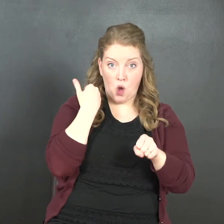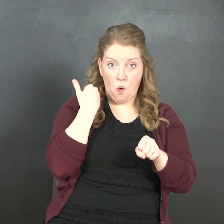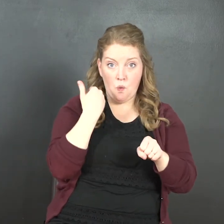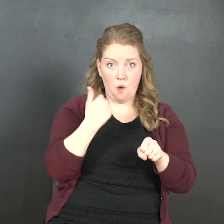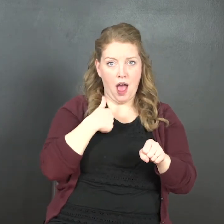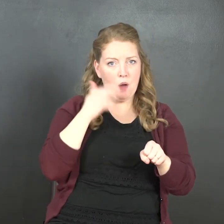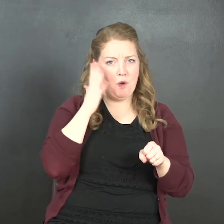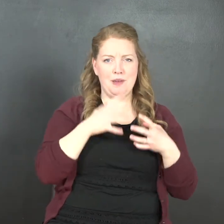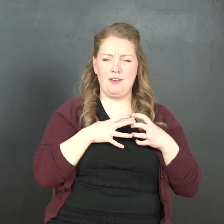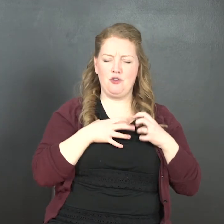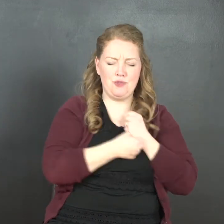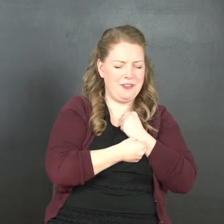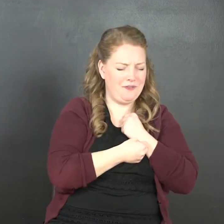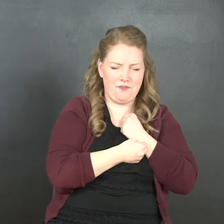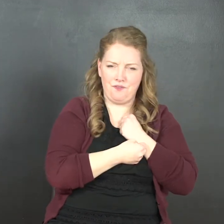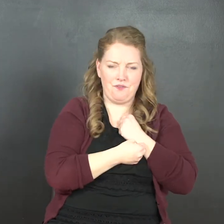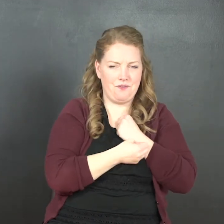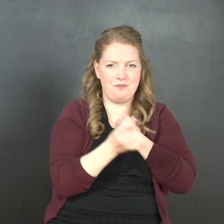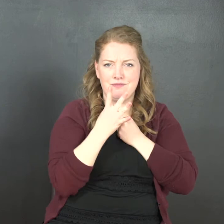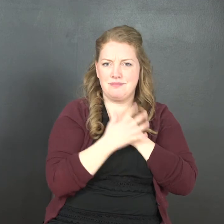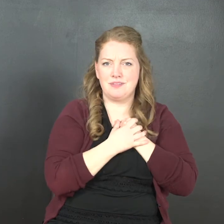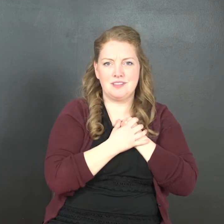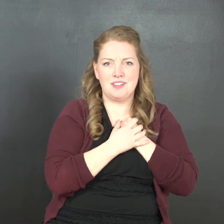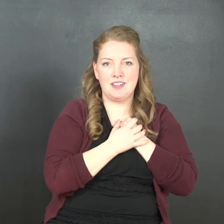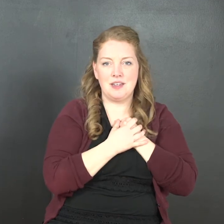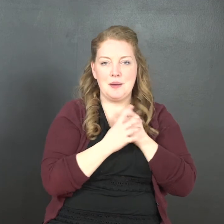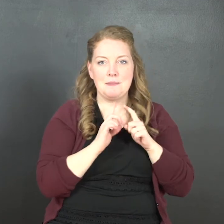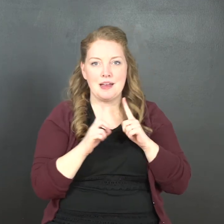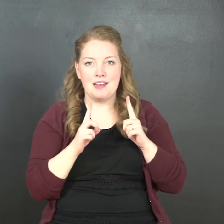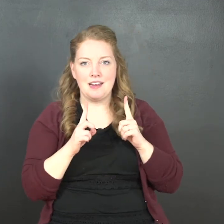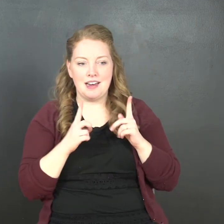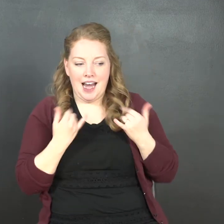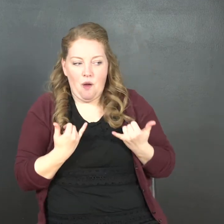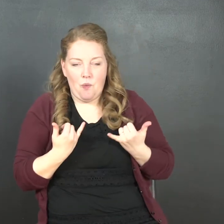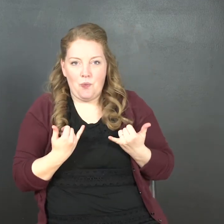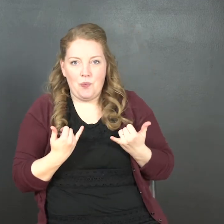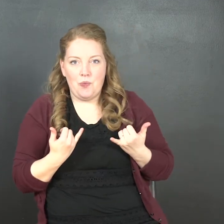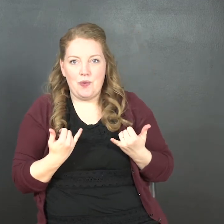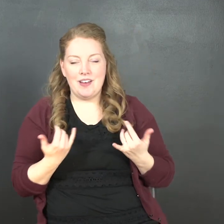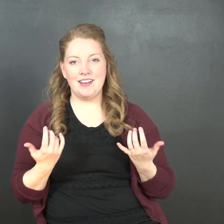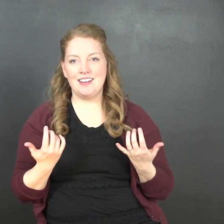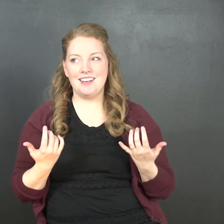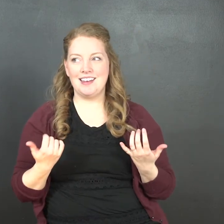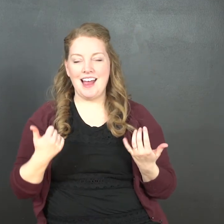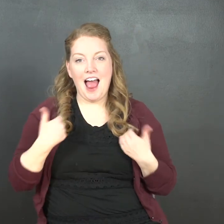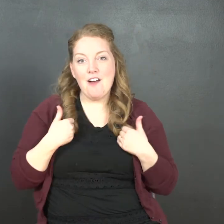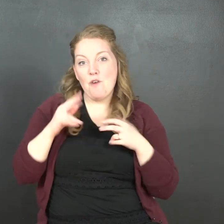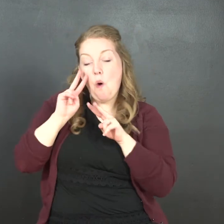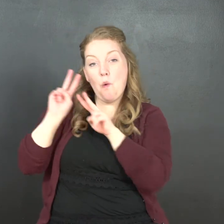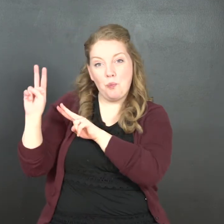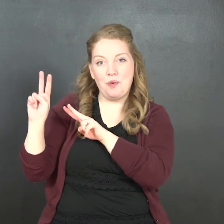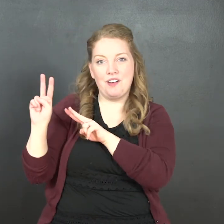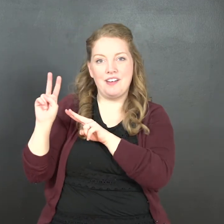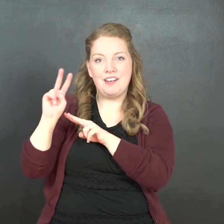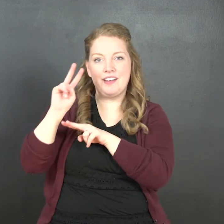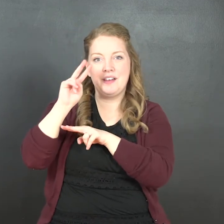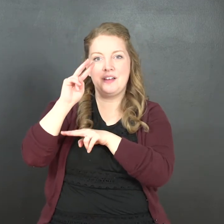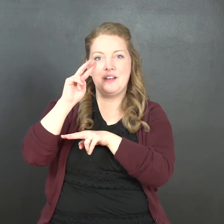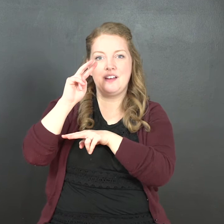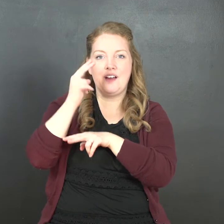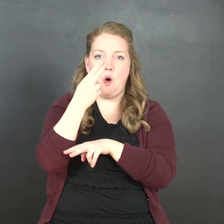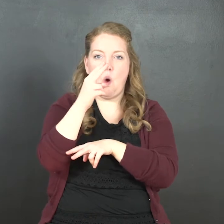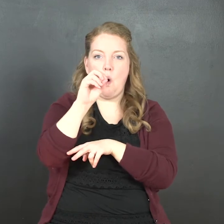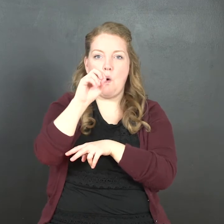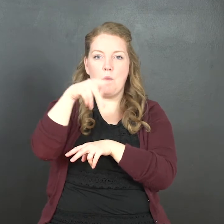5-6 years ago. The scripture teaches us that we don't grieve as those who have